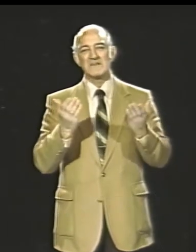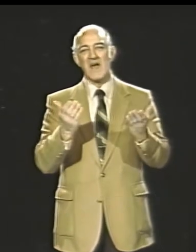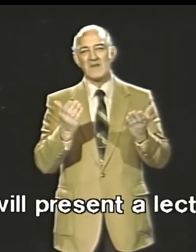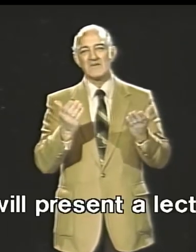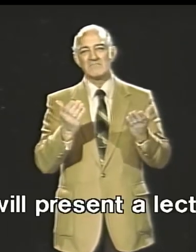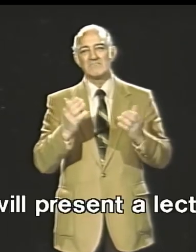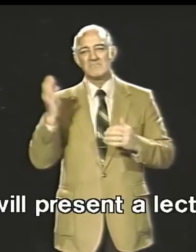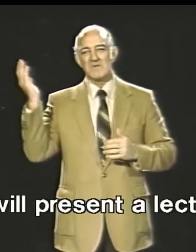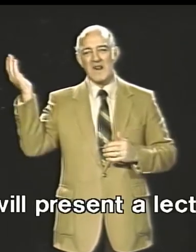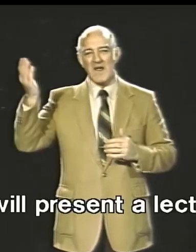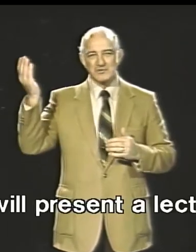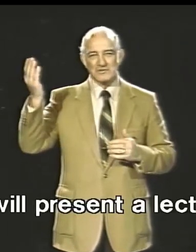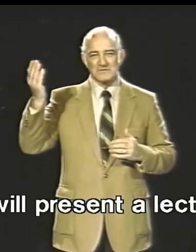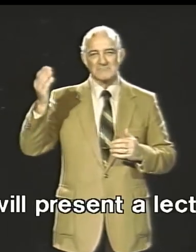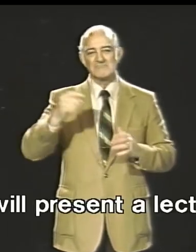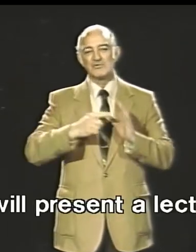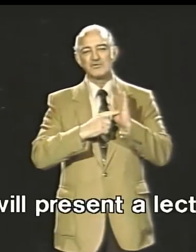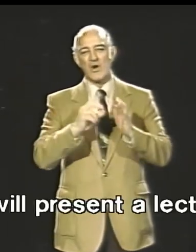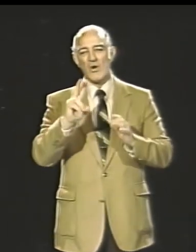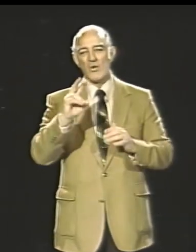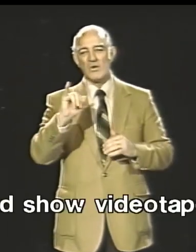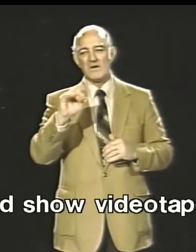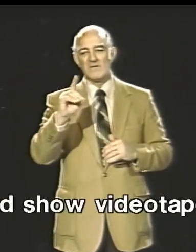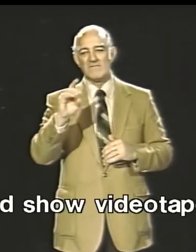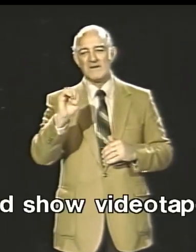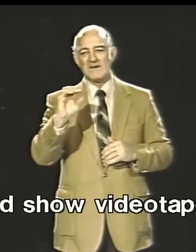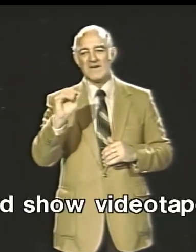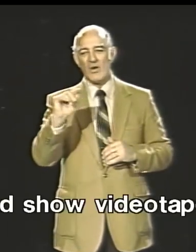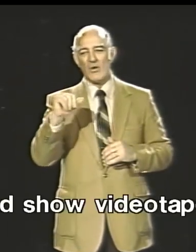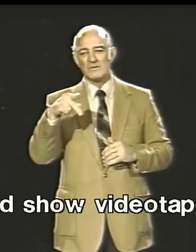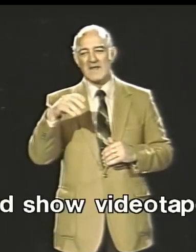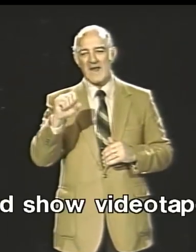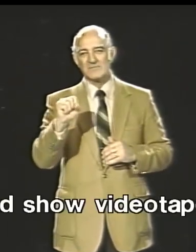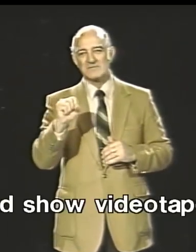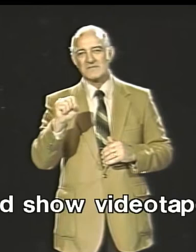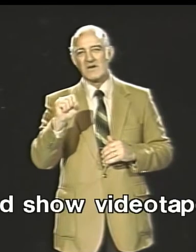At the same time, I will present a lecture and show videotapes